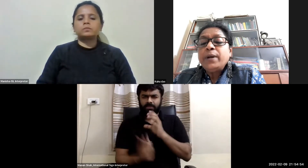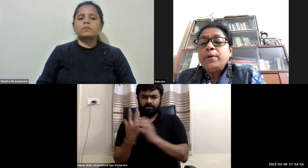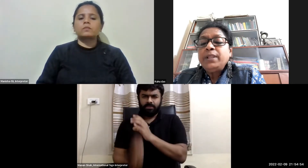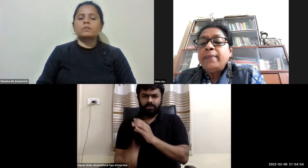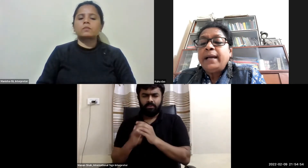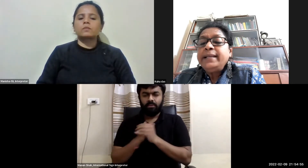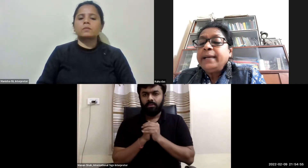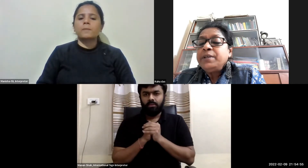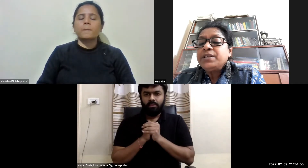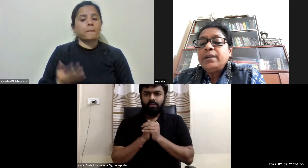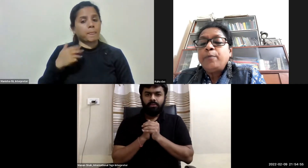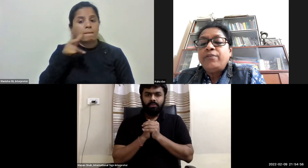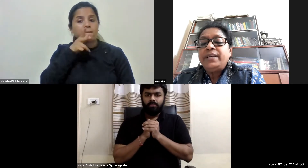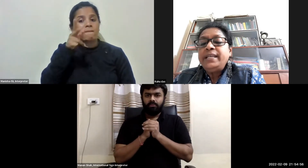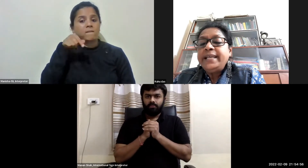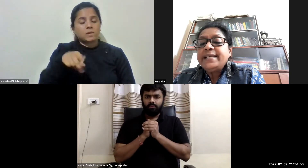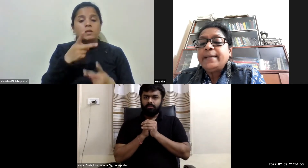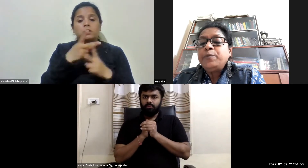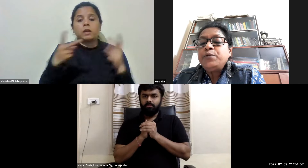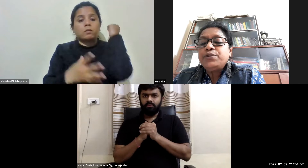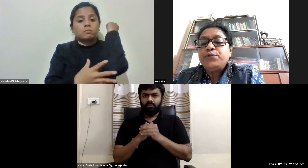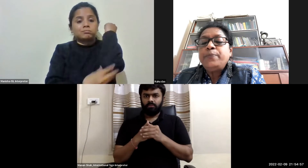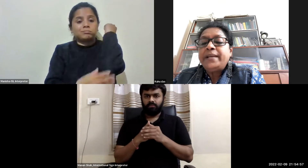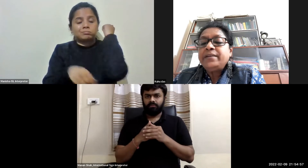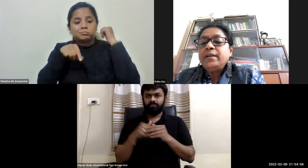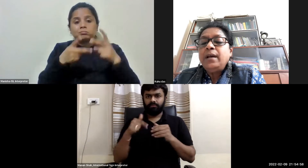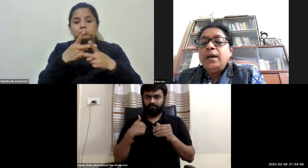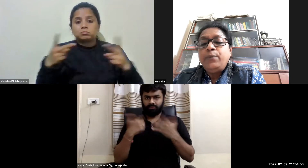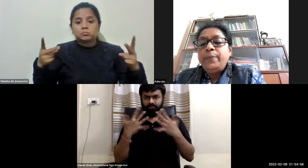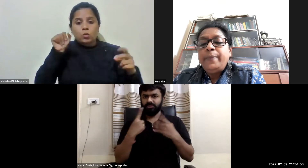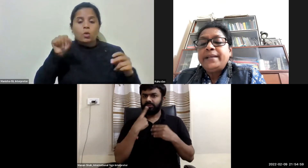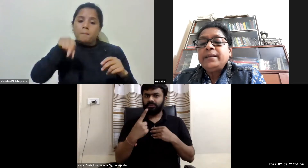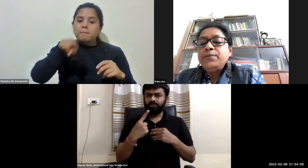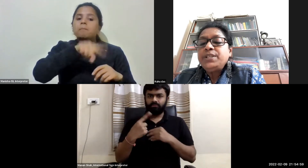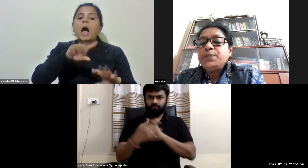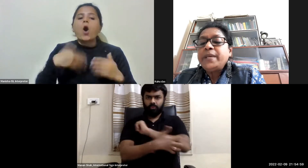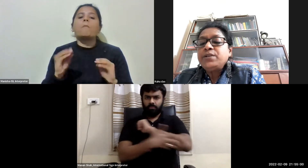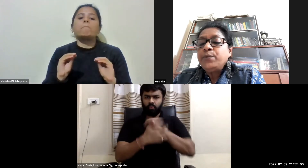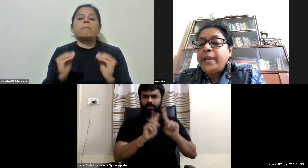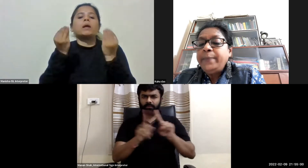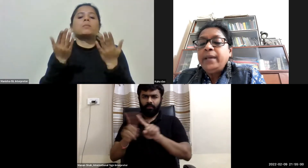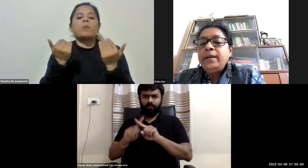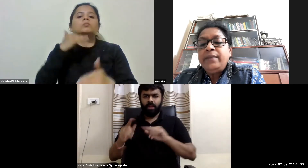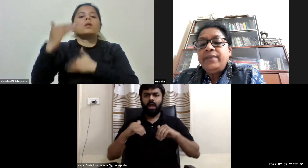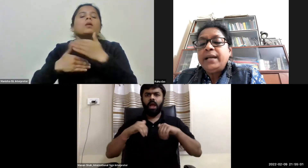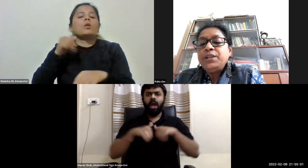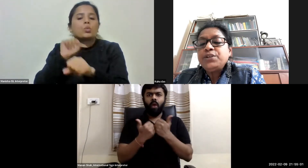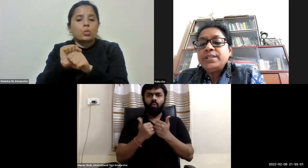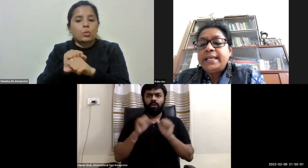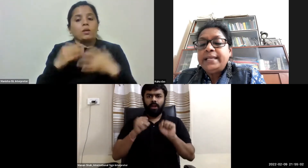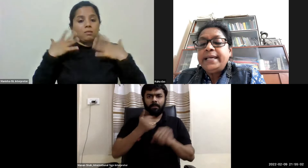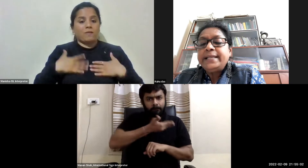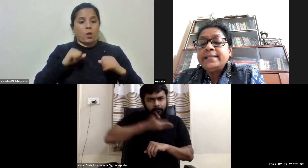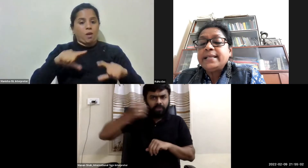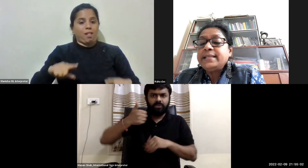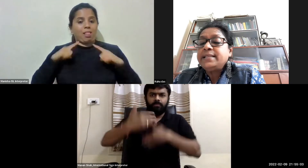He spoke about the multidimensional poverty index approach through BETTER, will be better, which is based on well-being, living